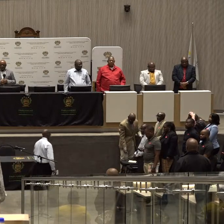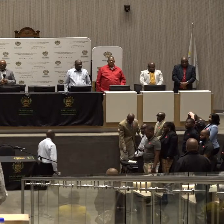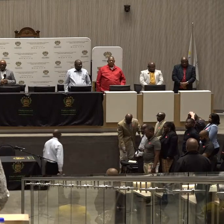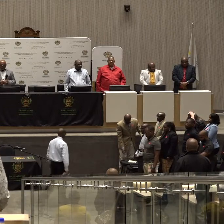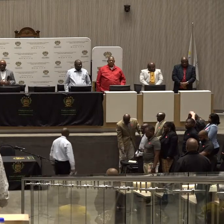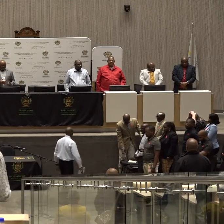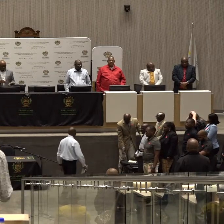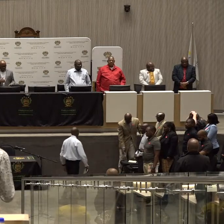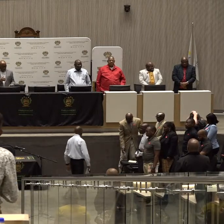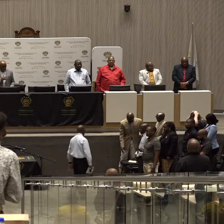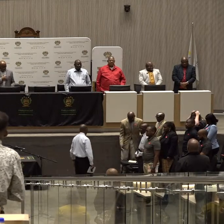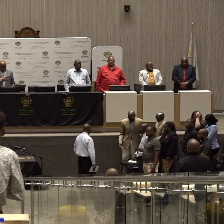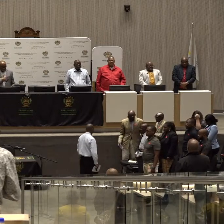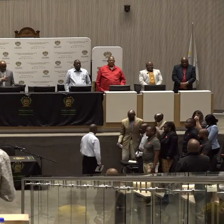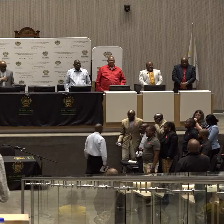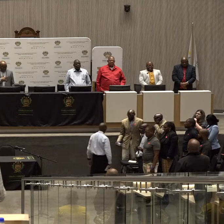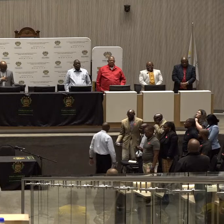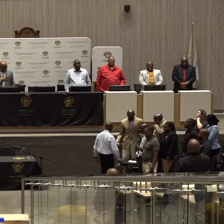foreign